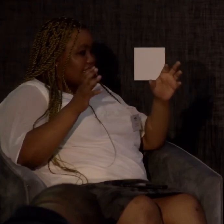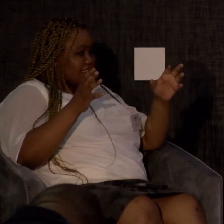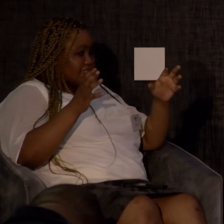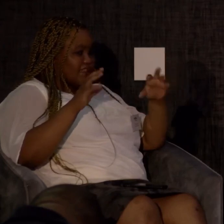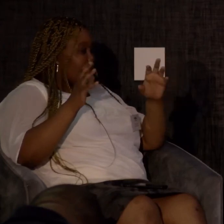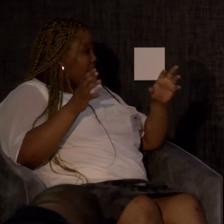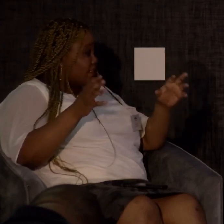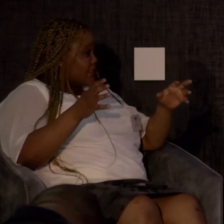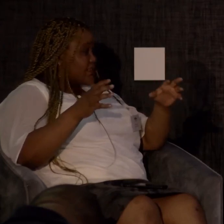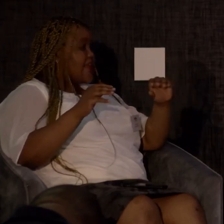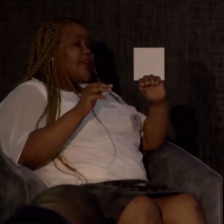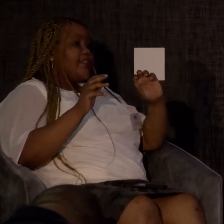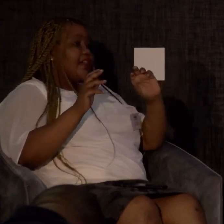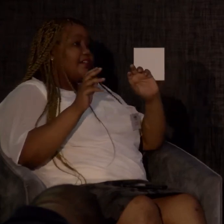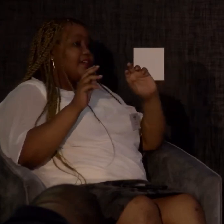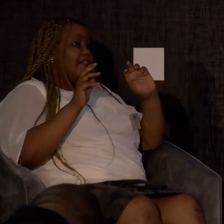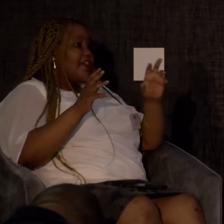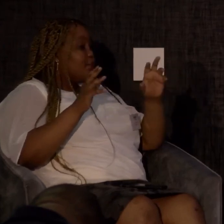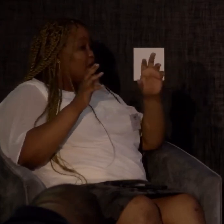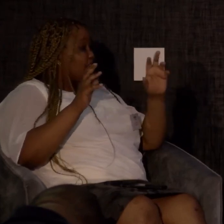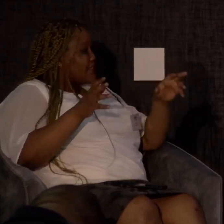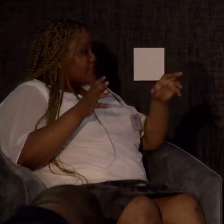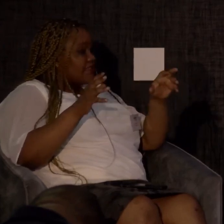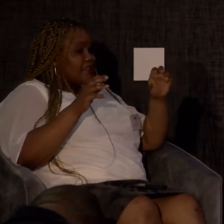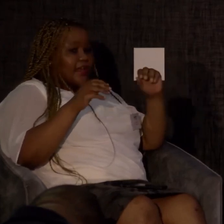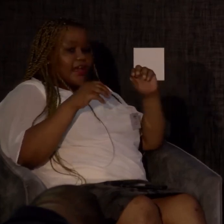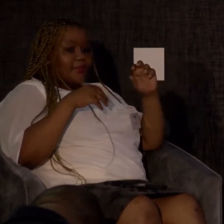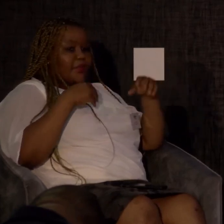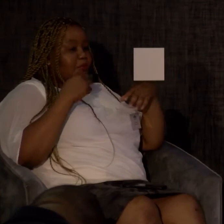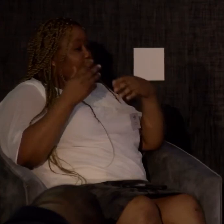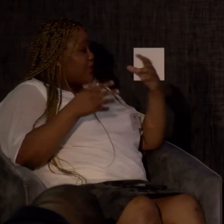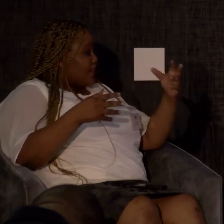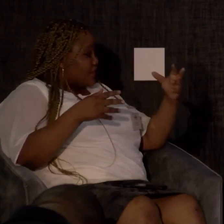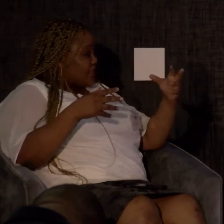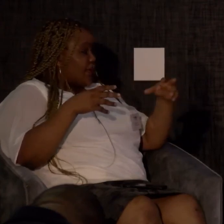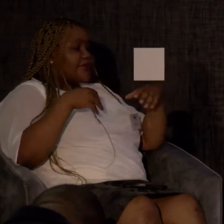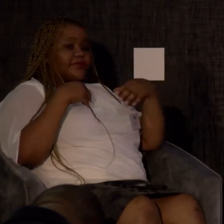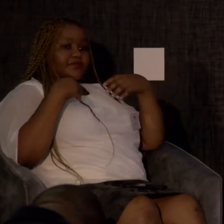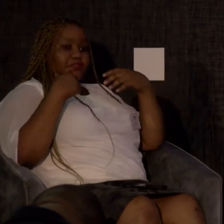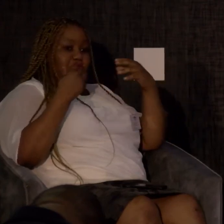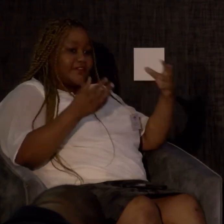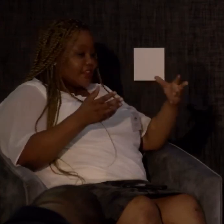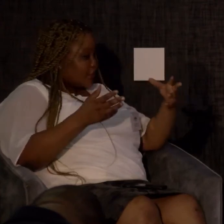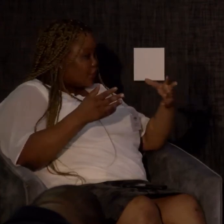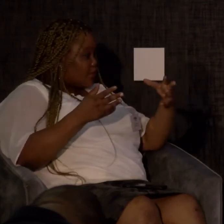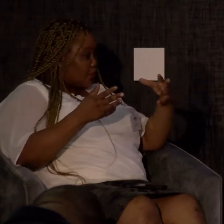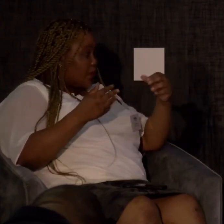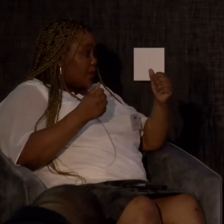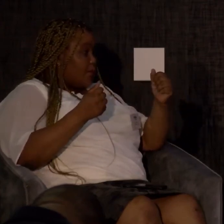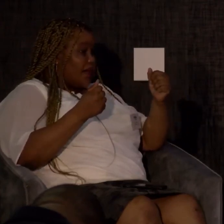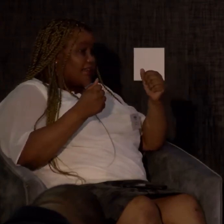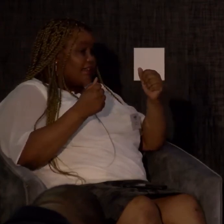small entities, government entities that are there to assist people innovate themselves, to give skill to